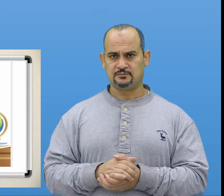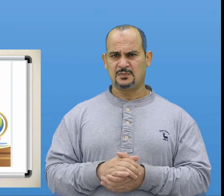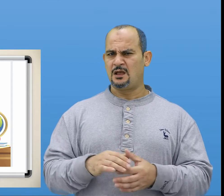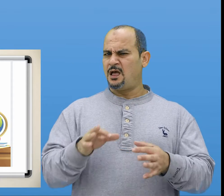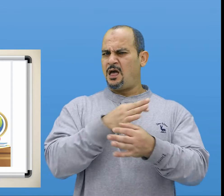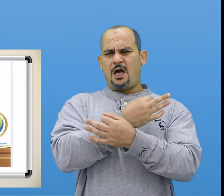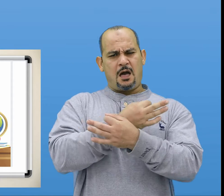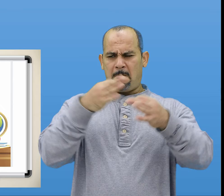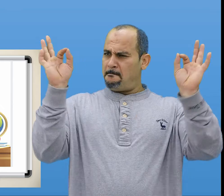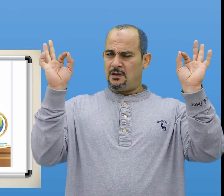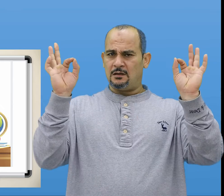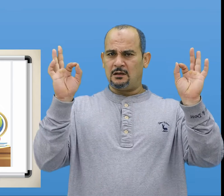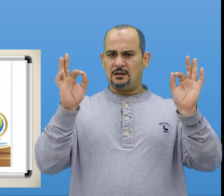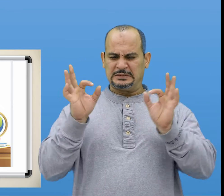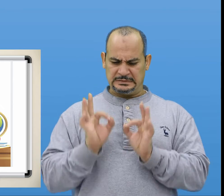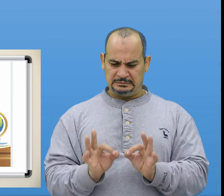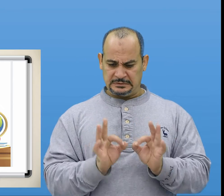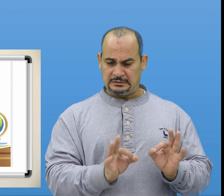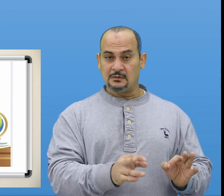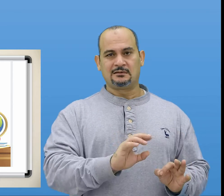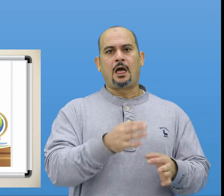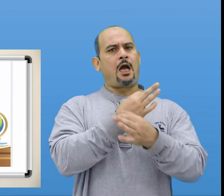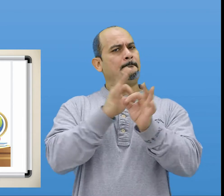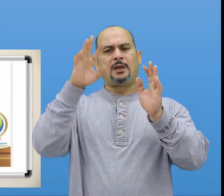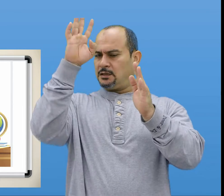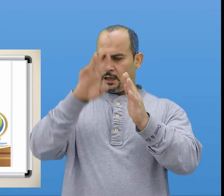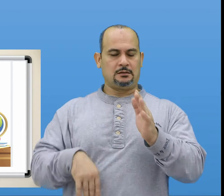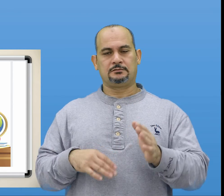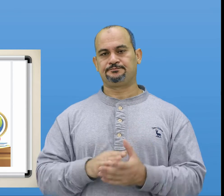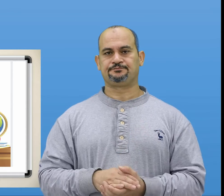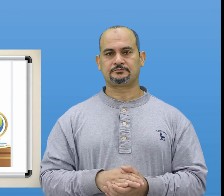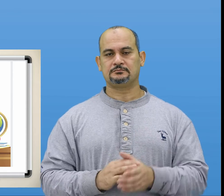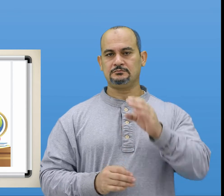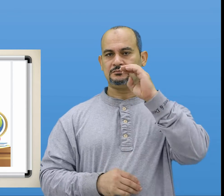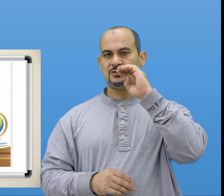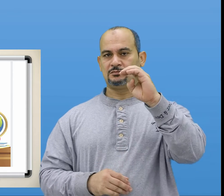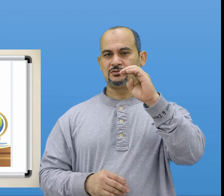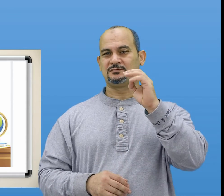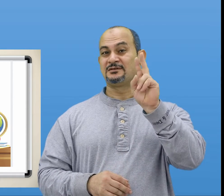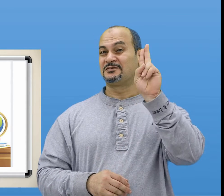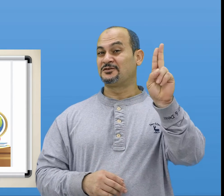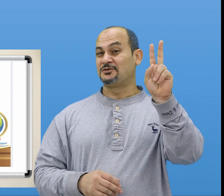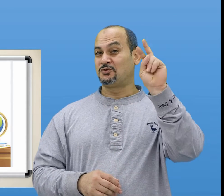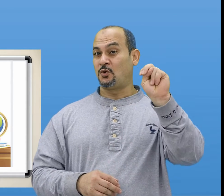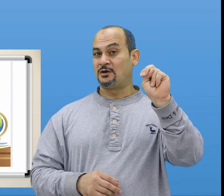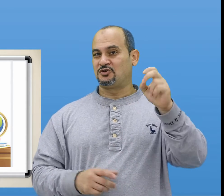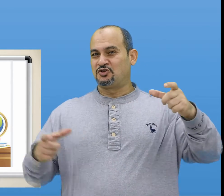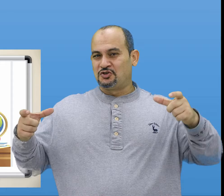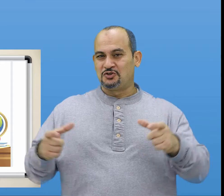have a picture of a man speaking to a crowd. He's speaking to an audience. So, and he's